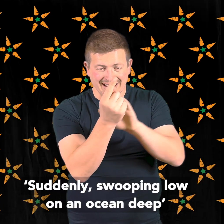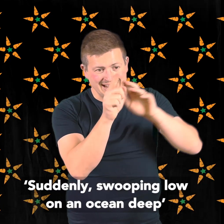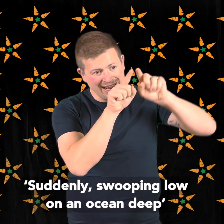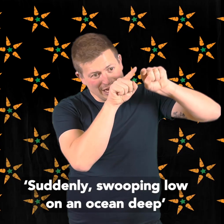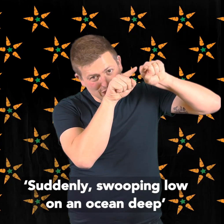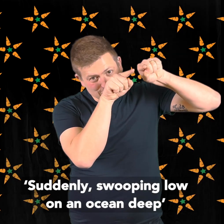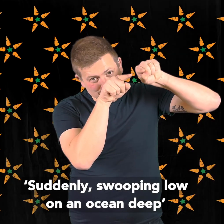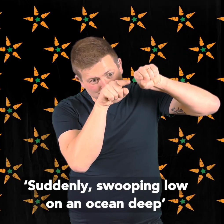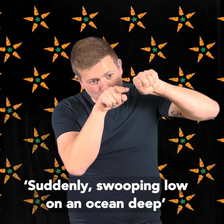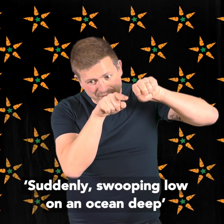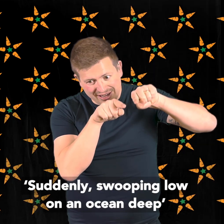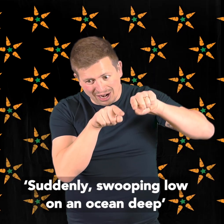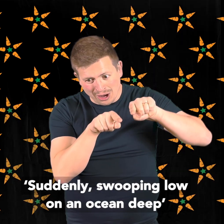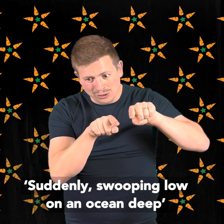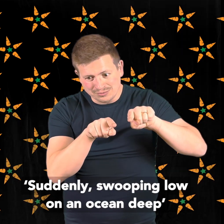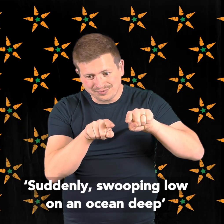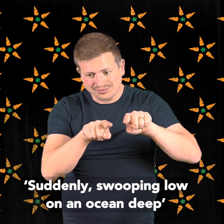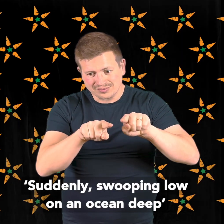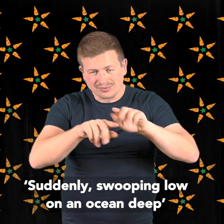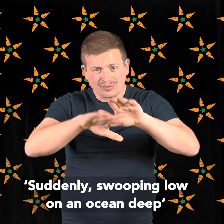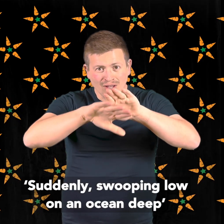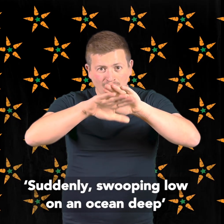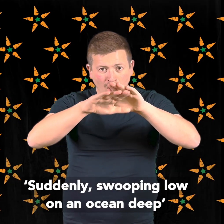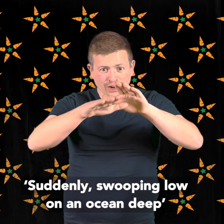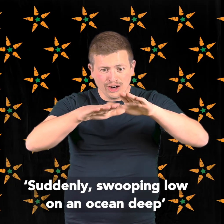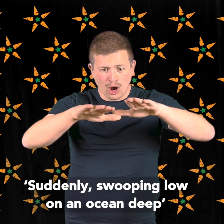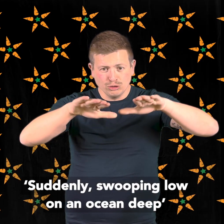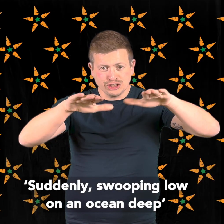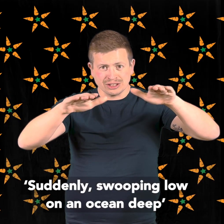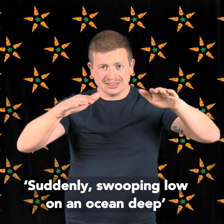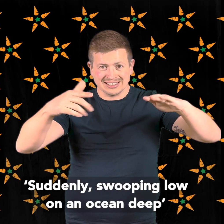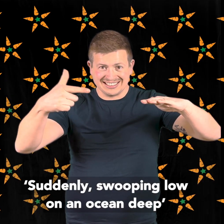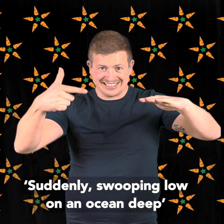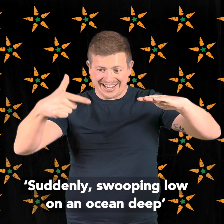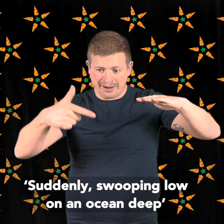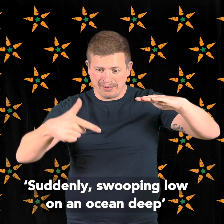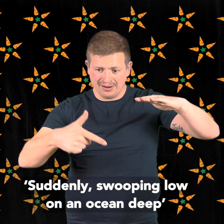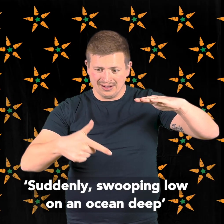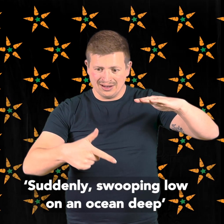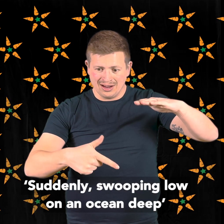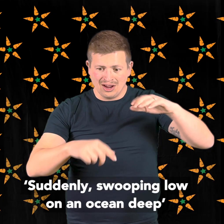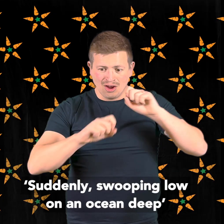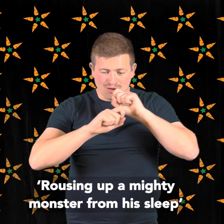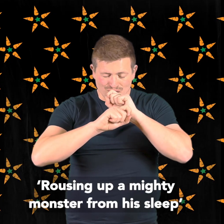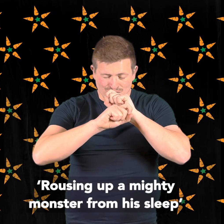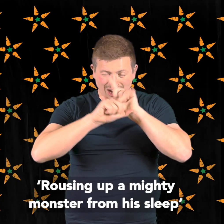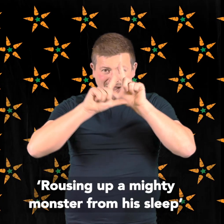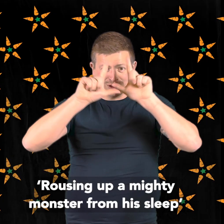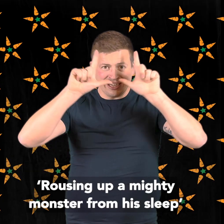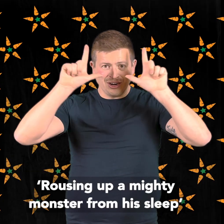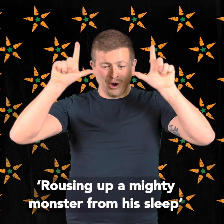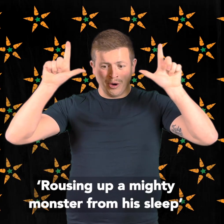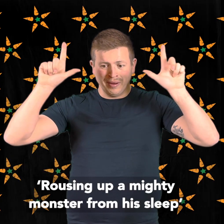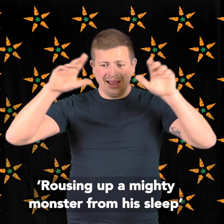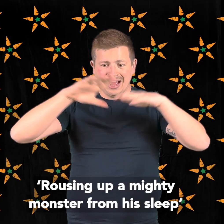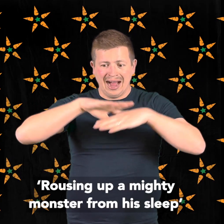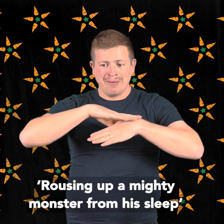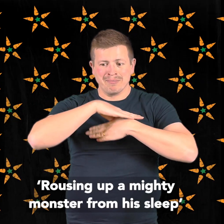suddenly swooping low on an ocean deep, rousing up a